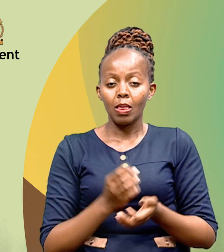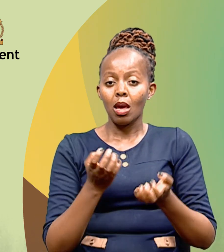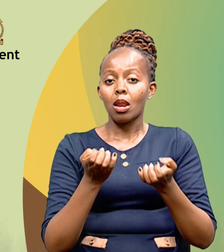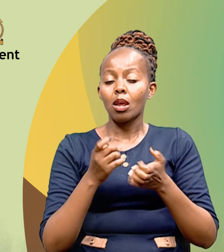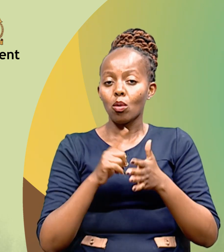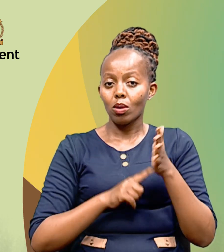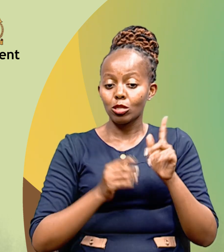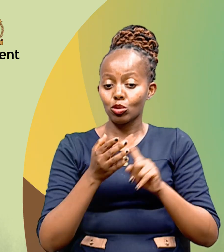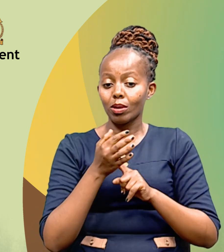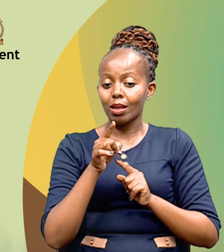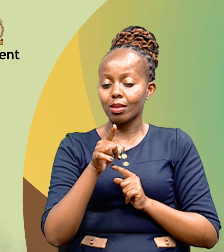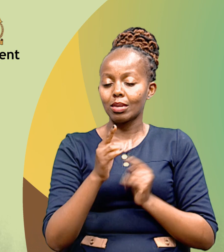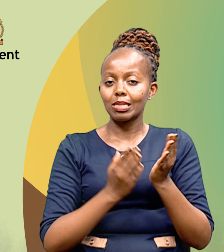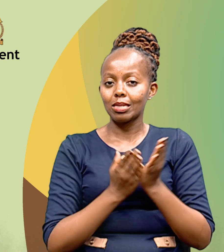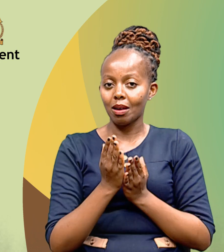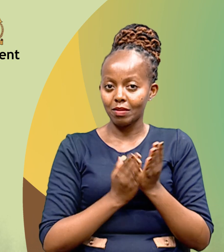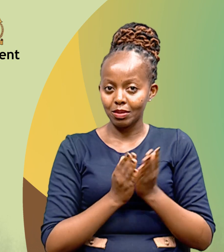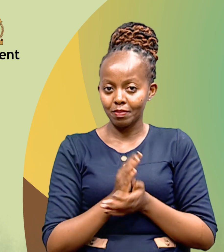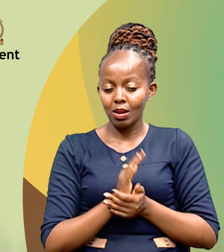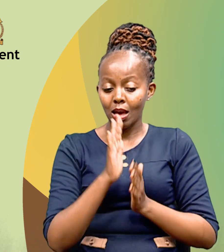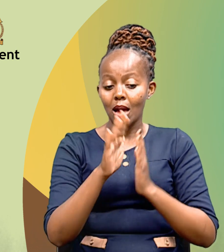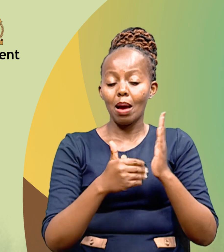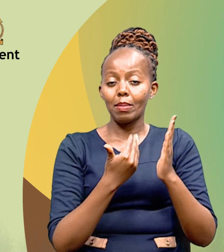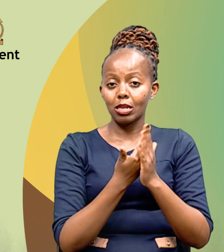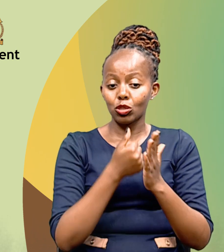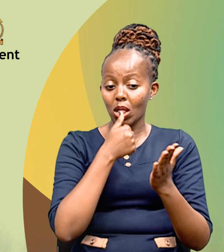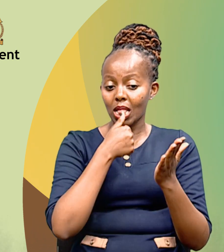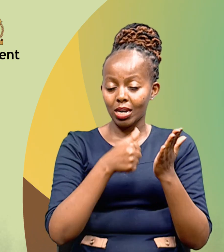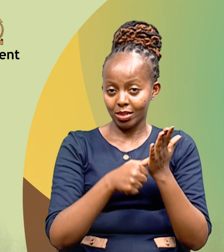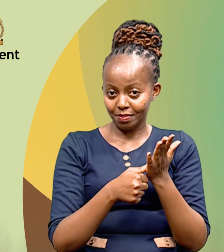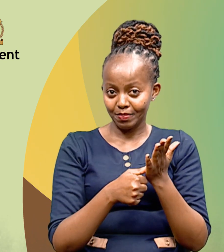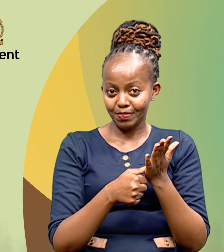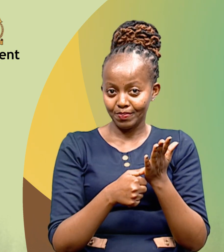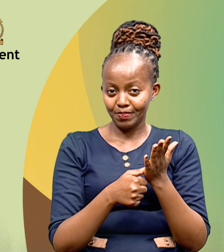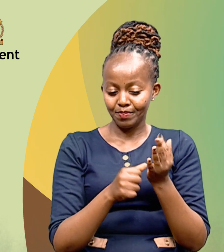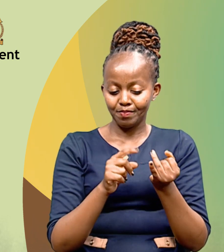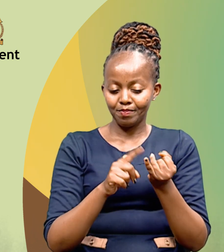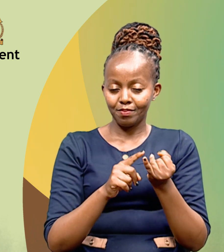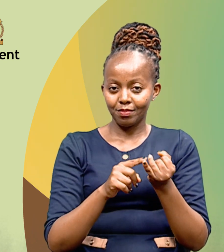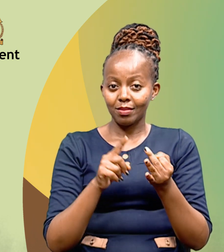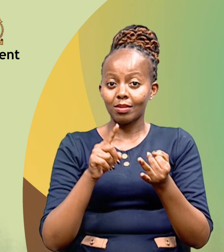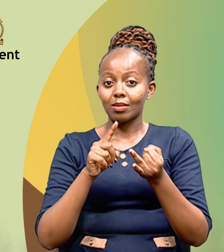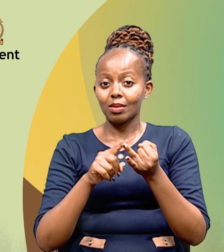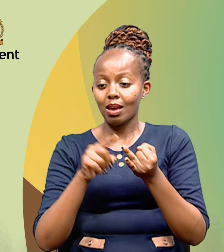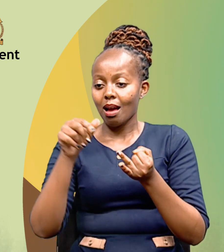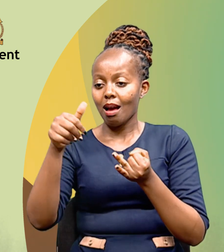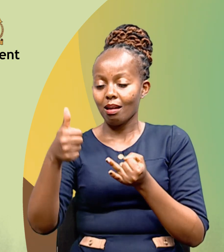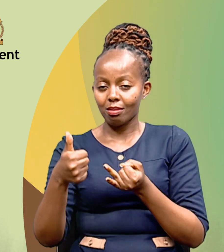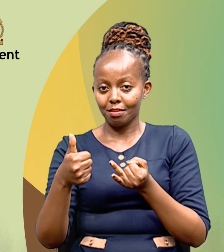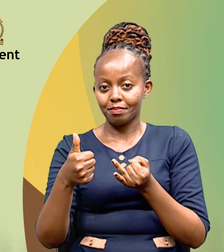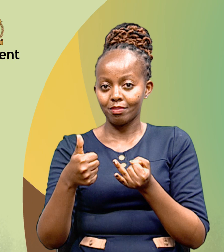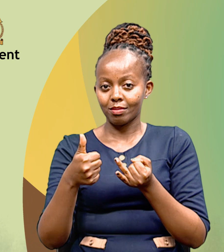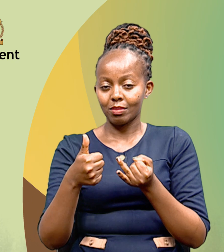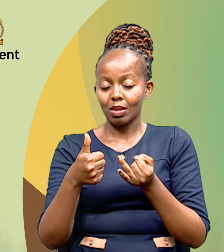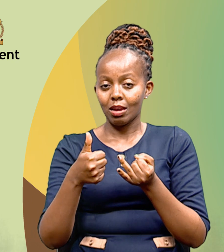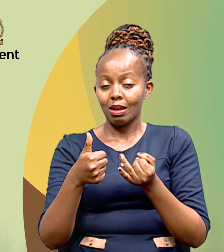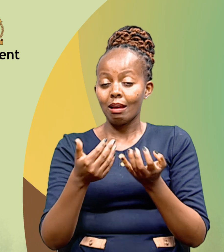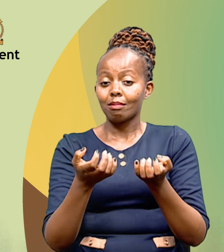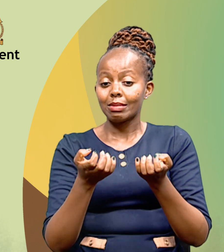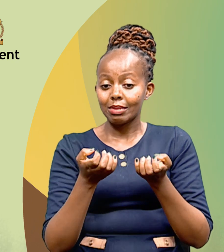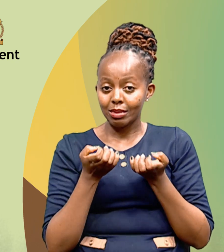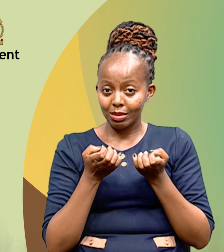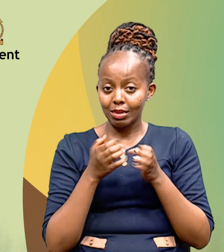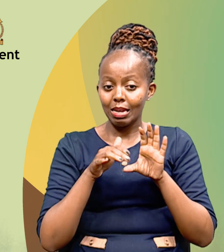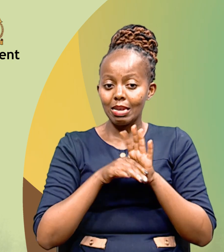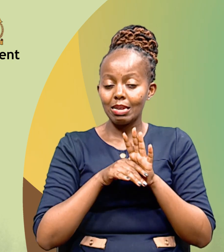Requirement to obtain is application letter and other requirements in